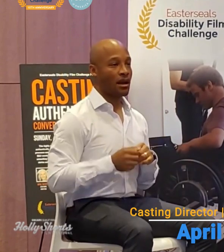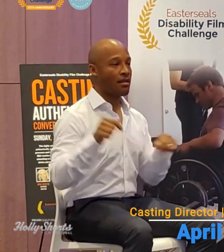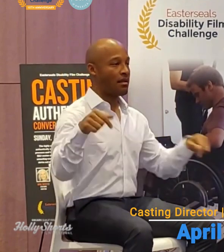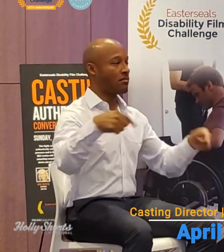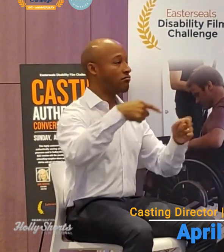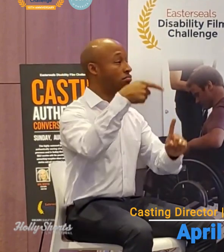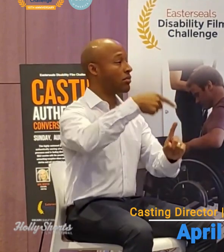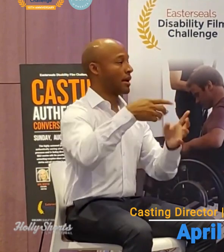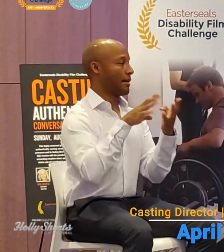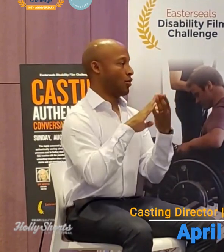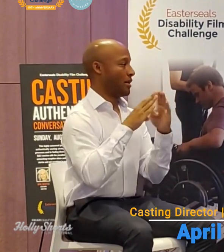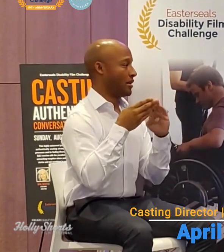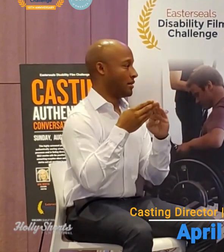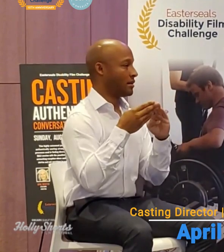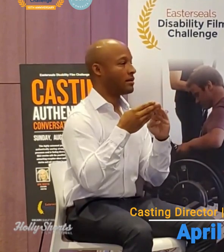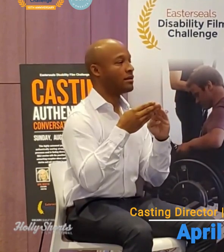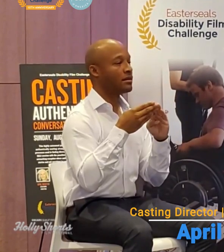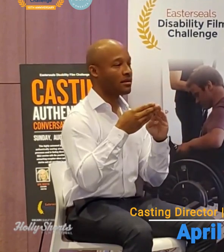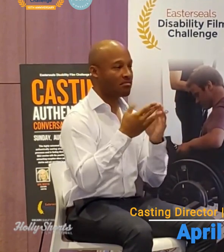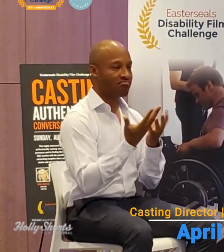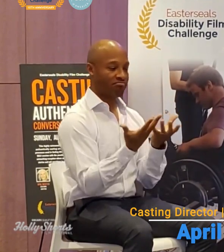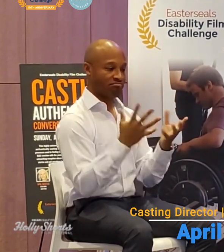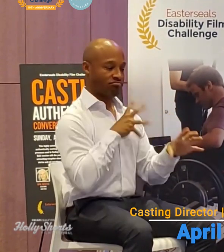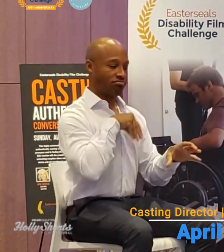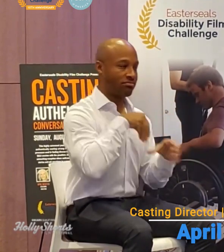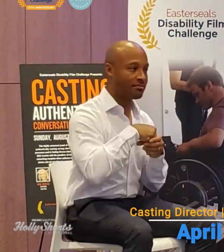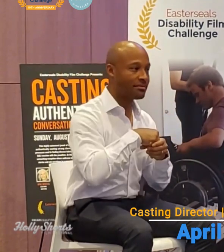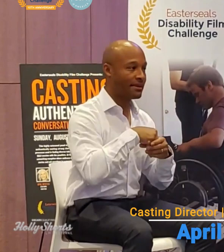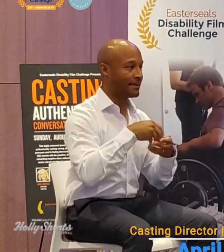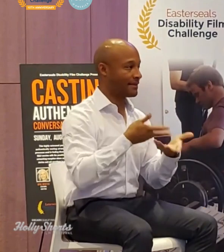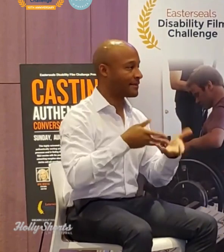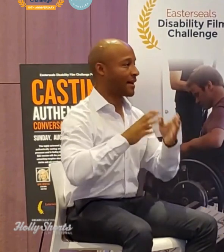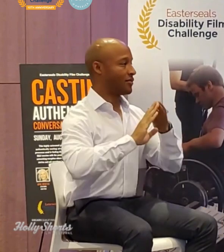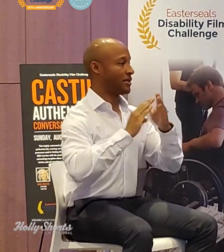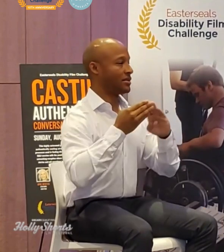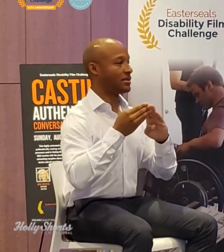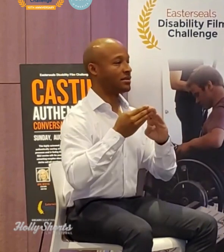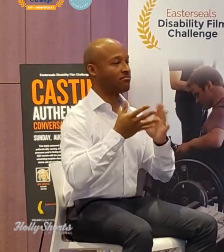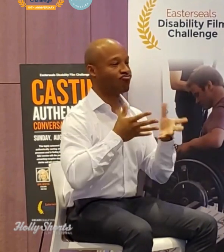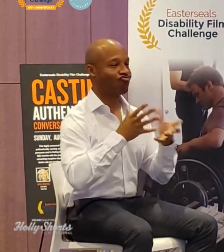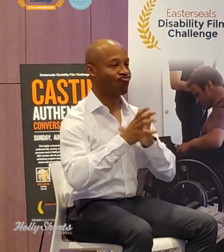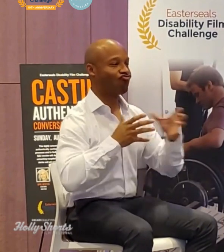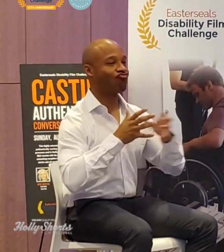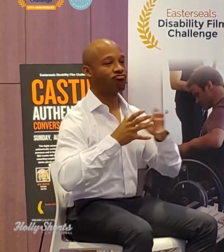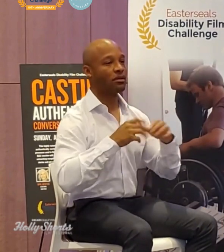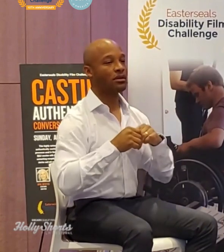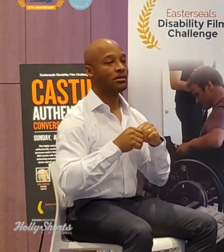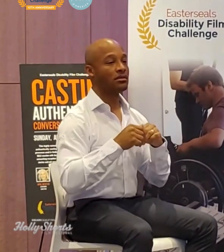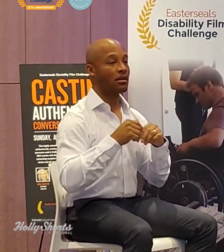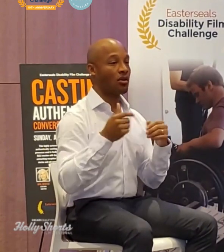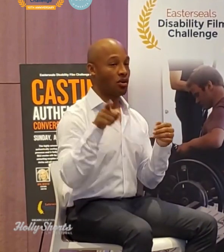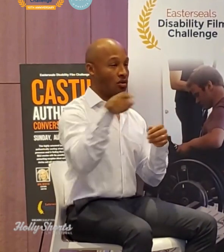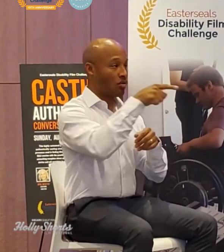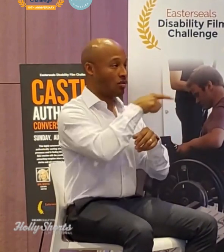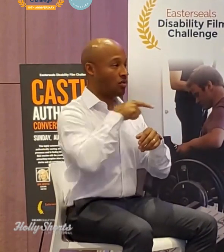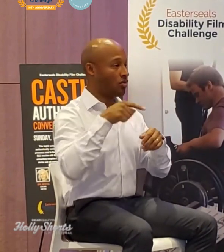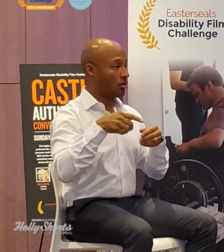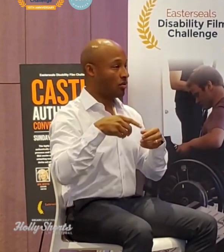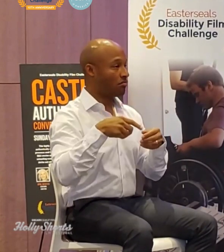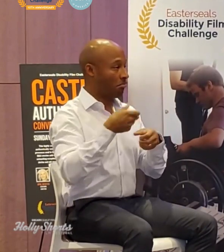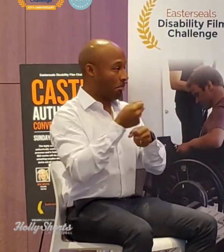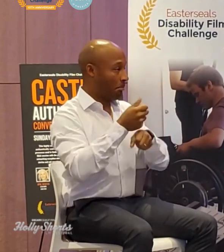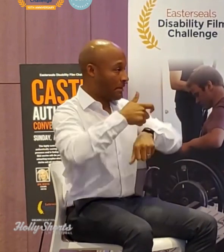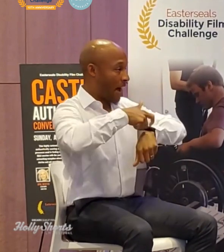community, and this is about being in the conversation. So the fact that everyone has made their time on a Sunday afternoon to be here is